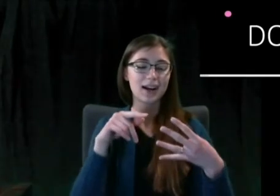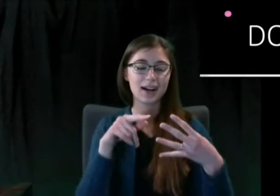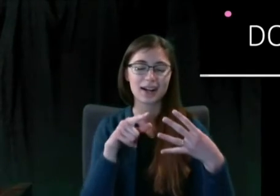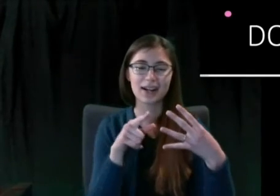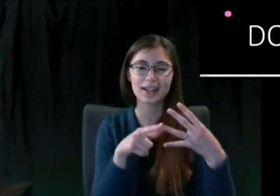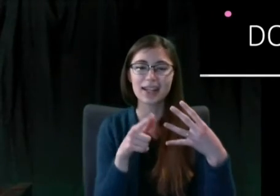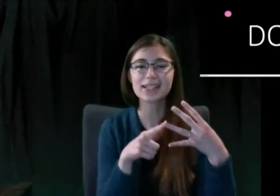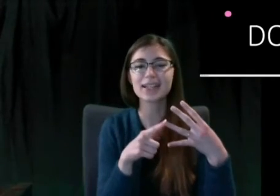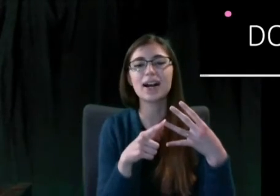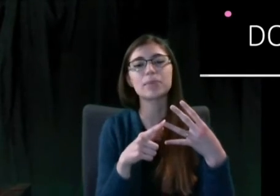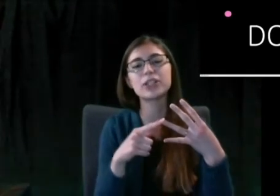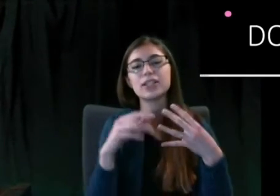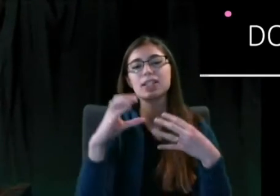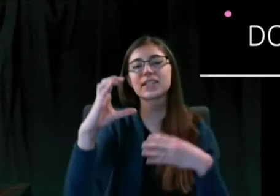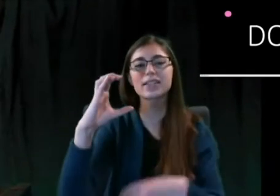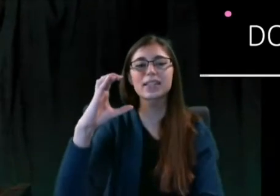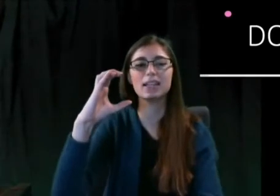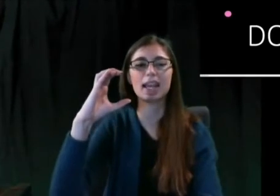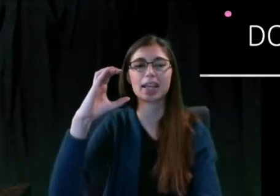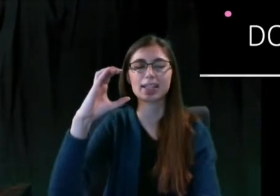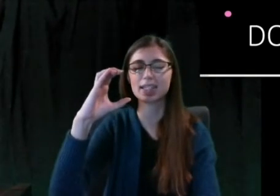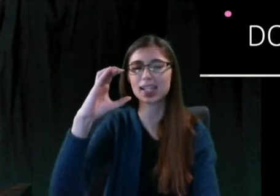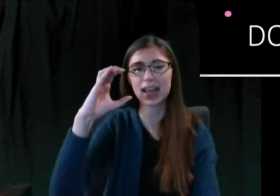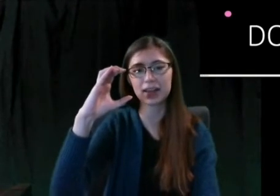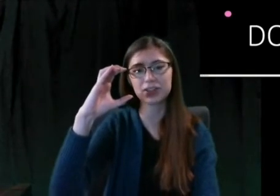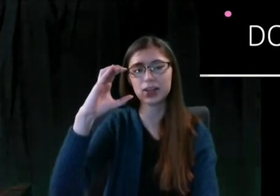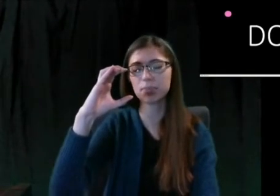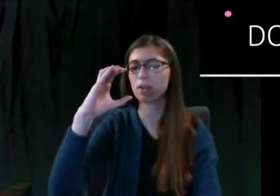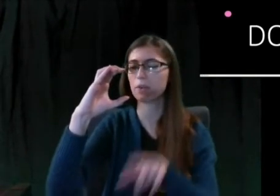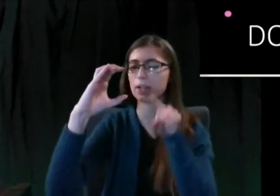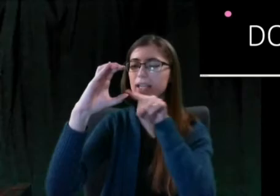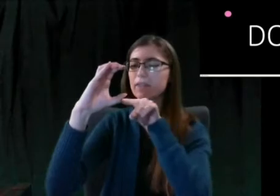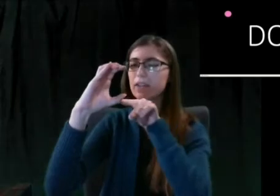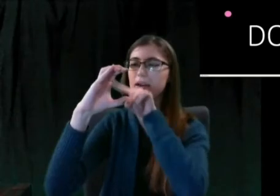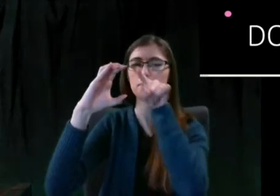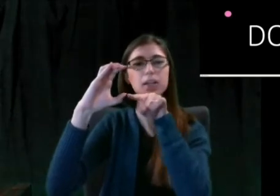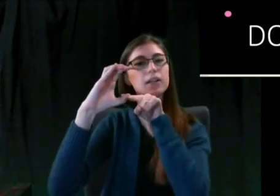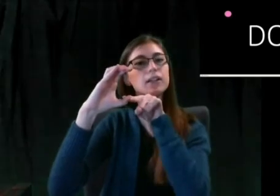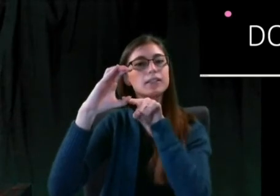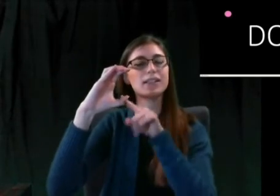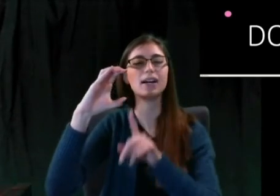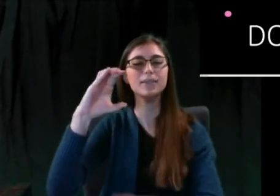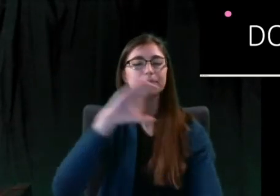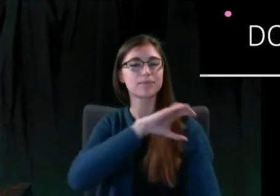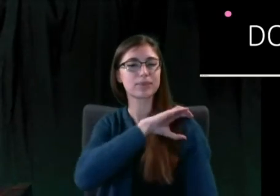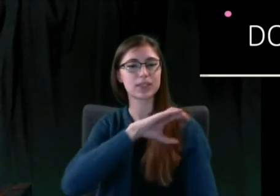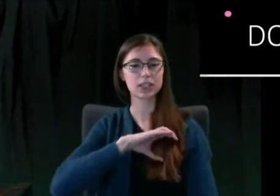Our next option is using a C hand shape for an even bigger dot.